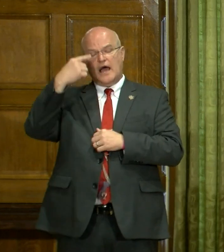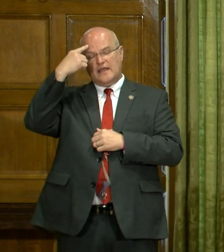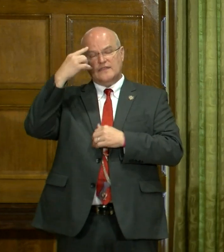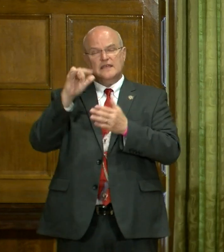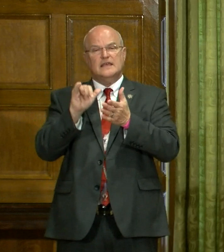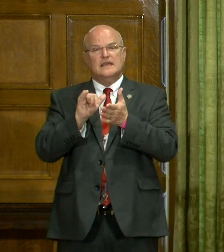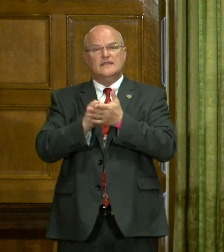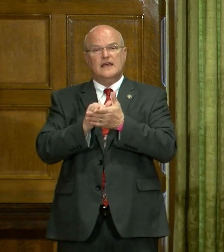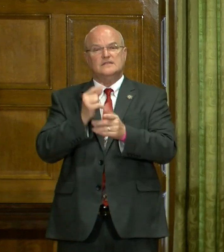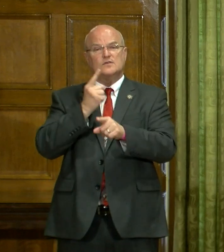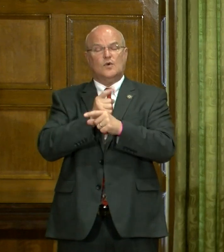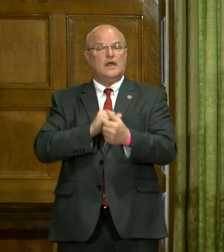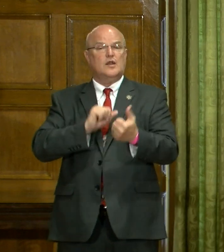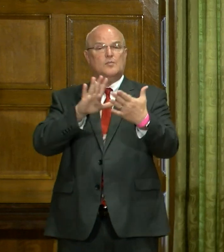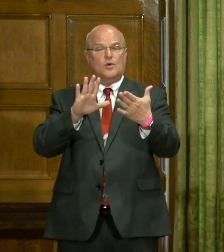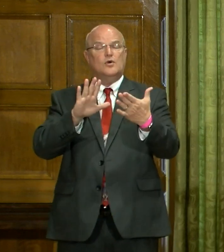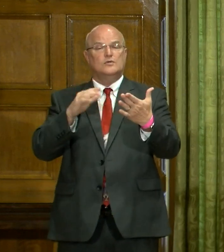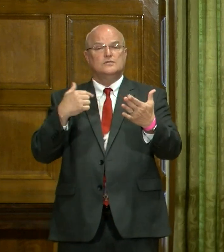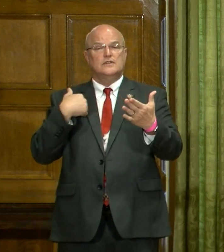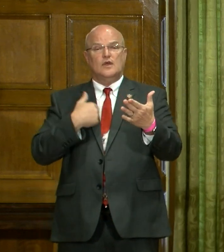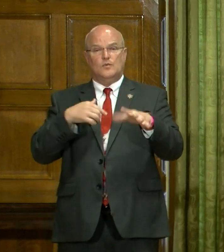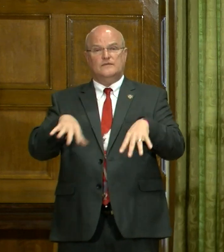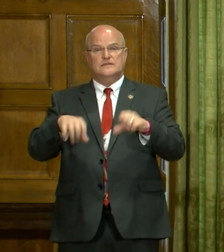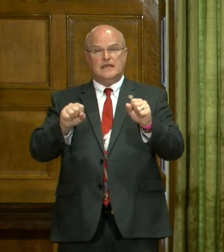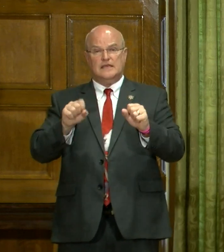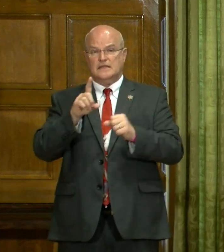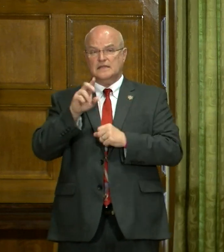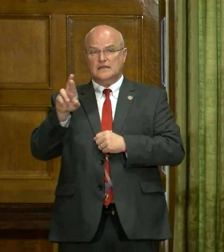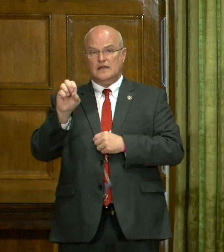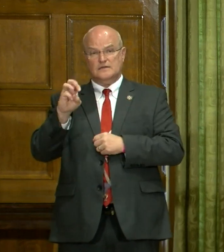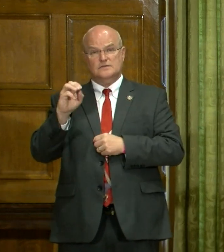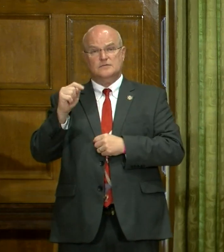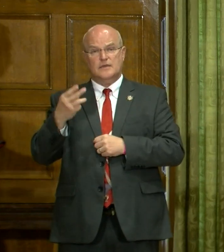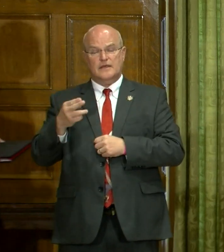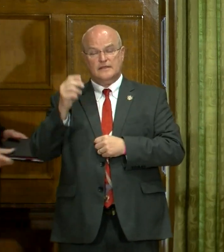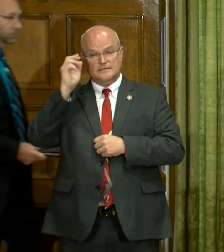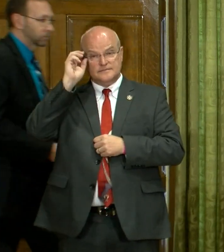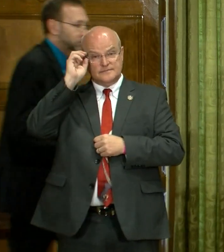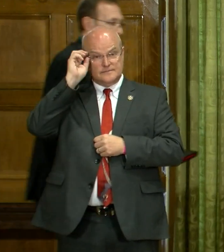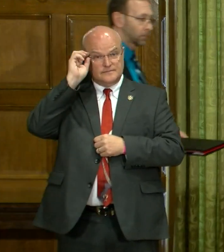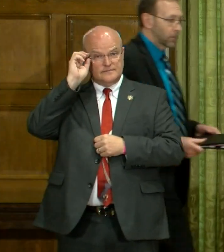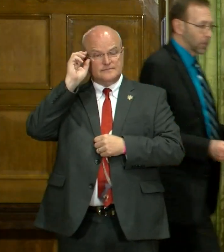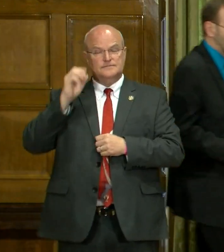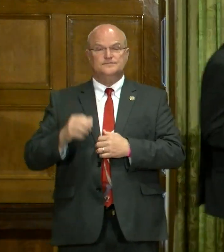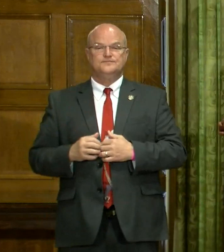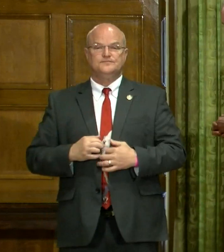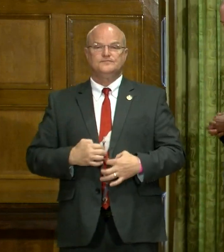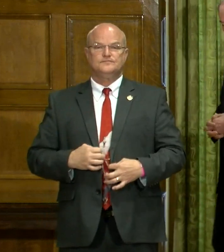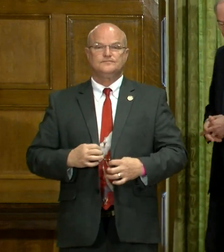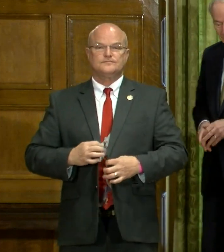think that's the right approach that we've taken. Dr. Smith?